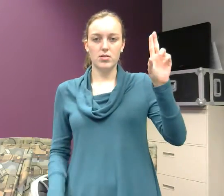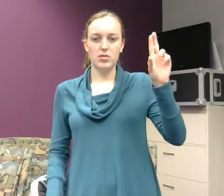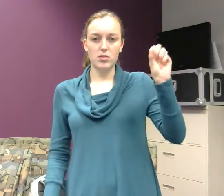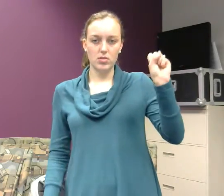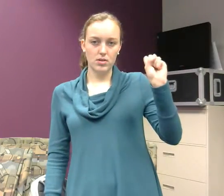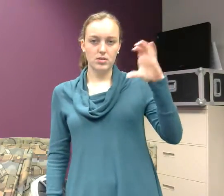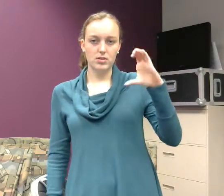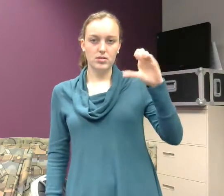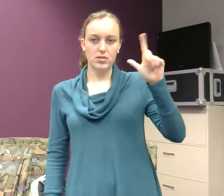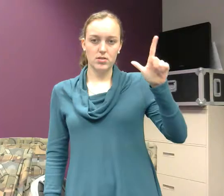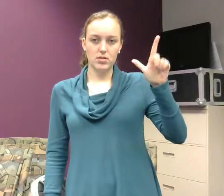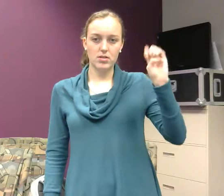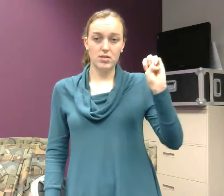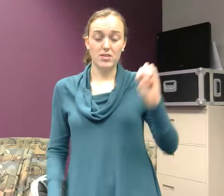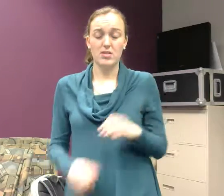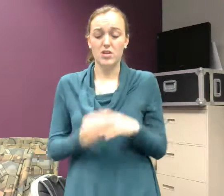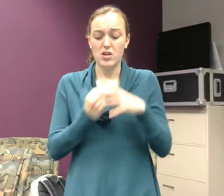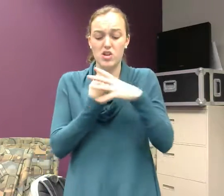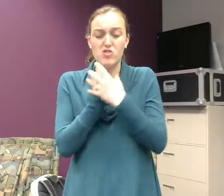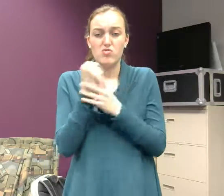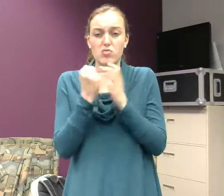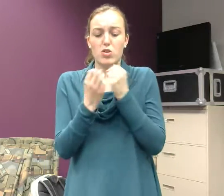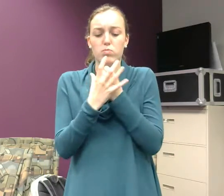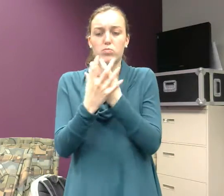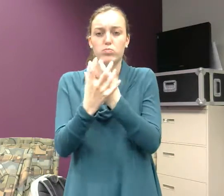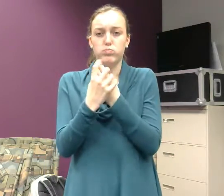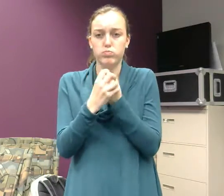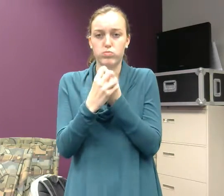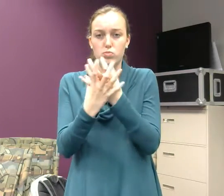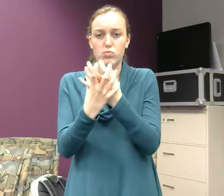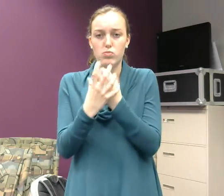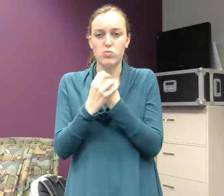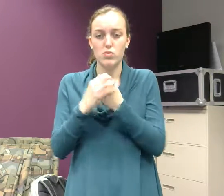pump blood all the way through your body. And it's just kind of like the